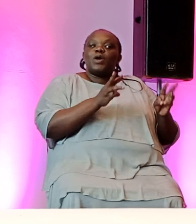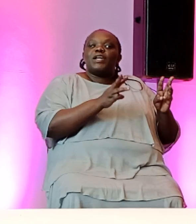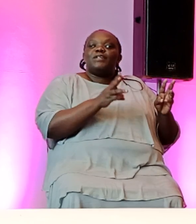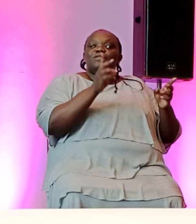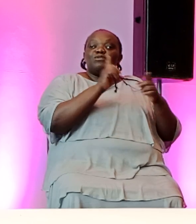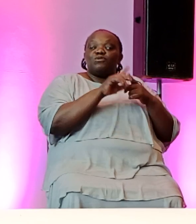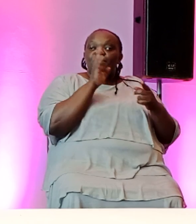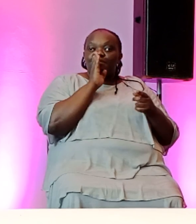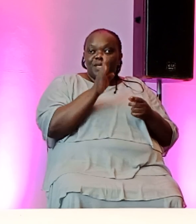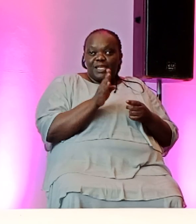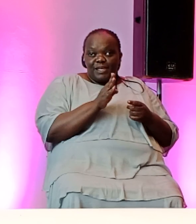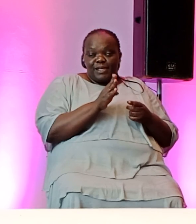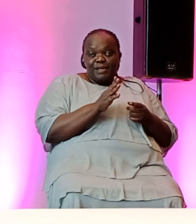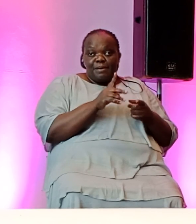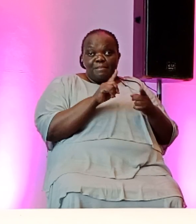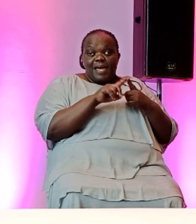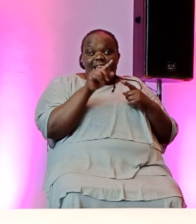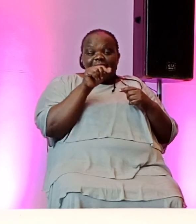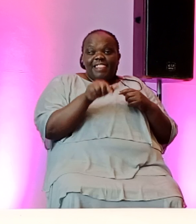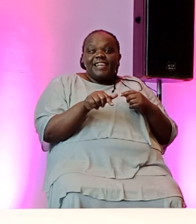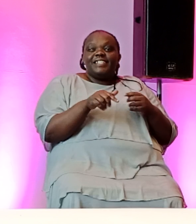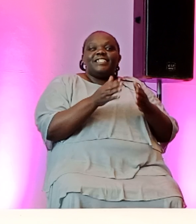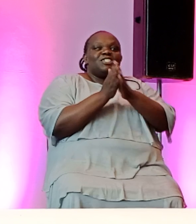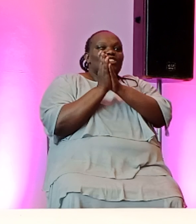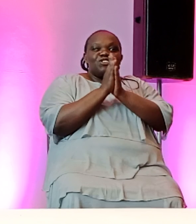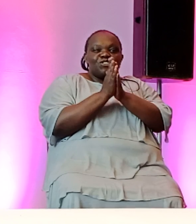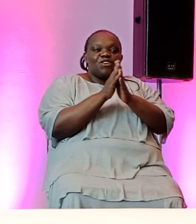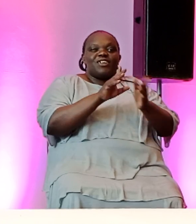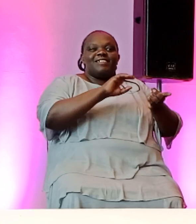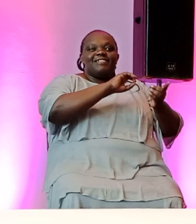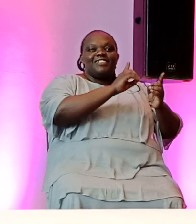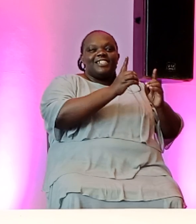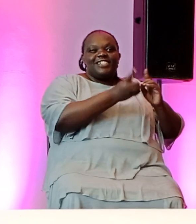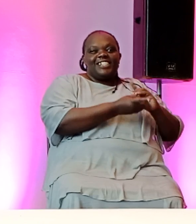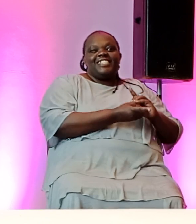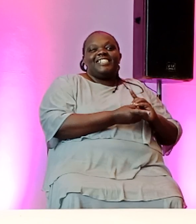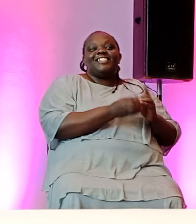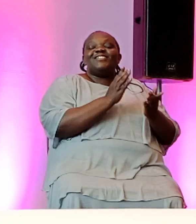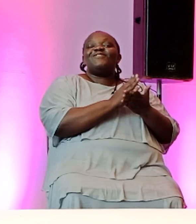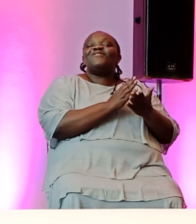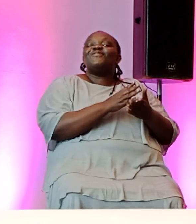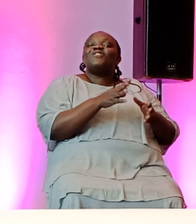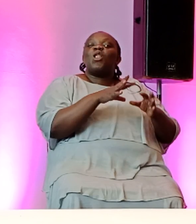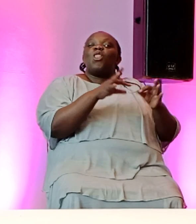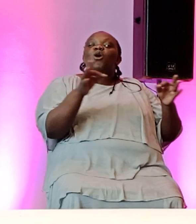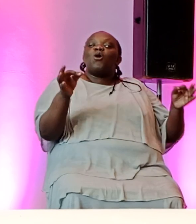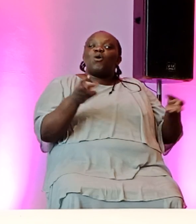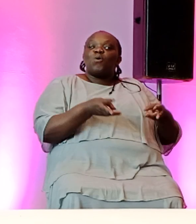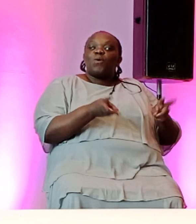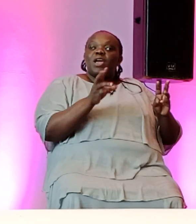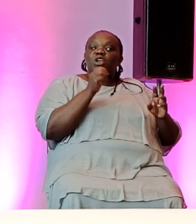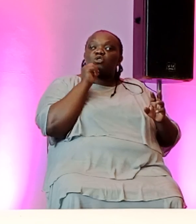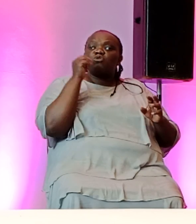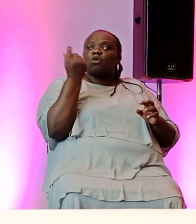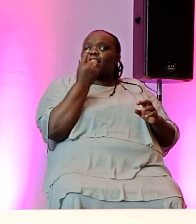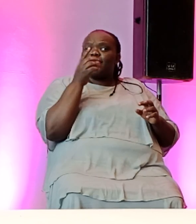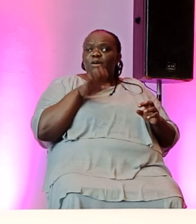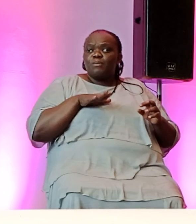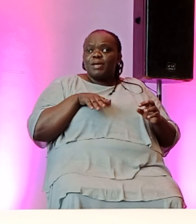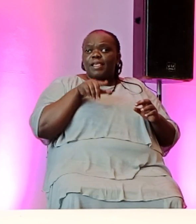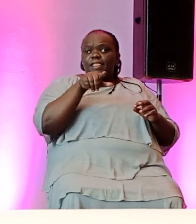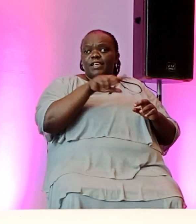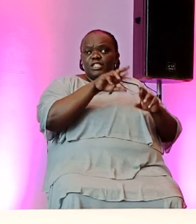be. But that narrative is changing, and it's come a long way. It's not only the women in